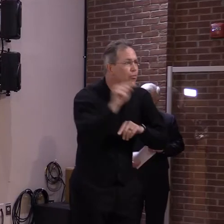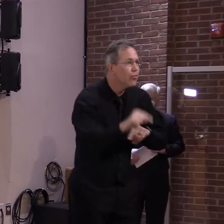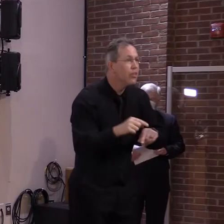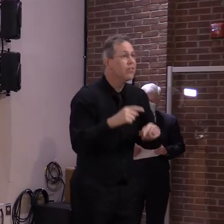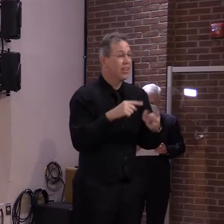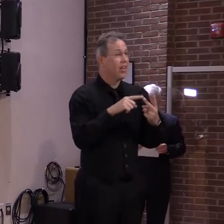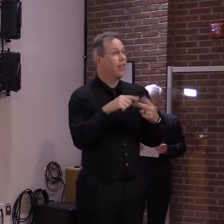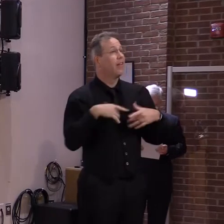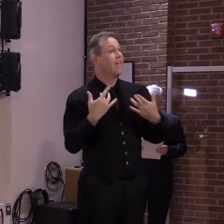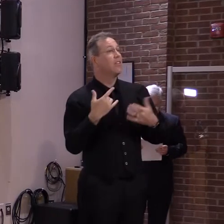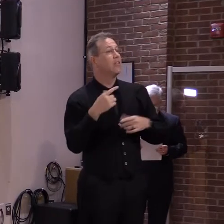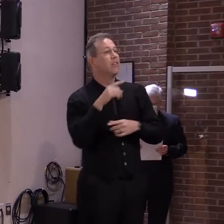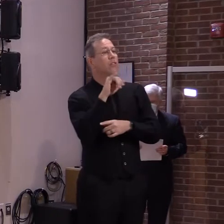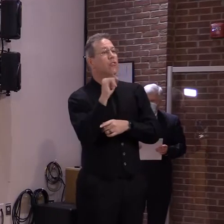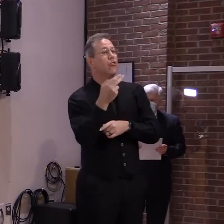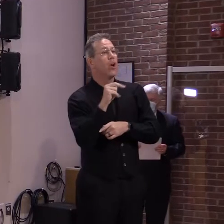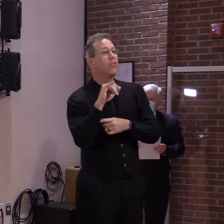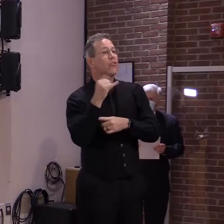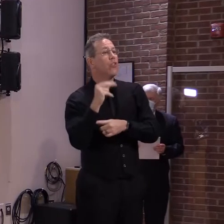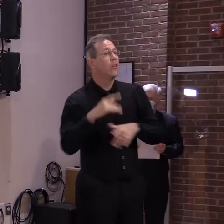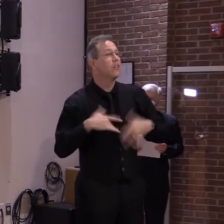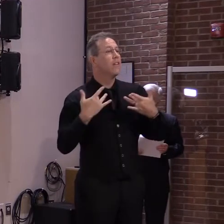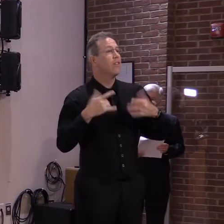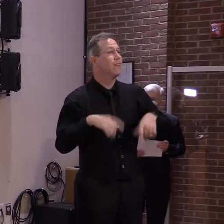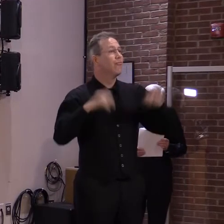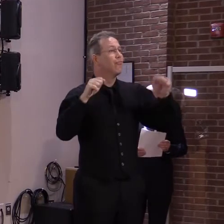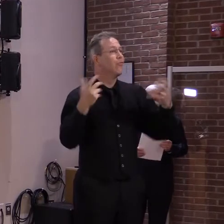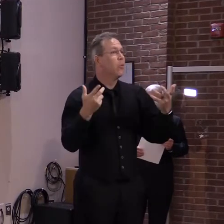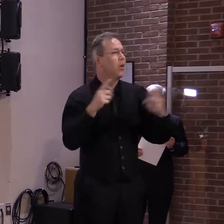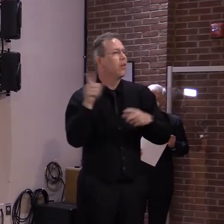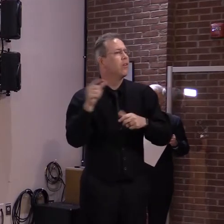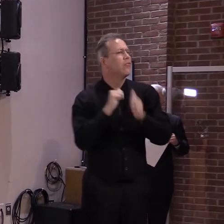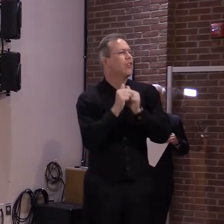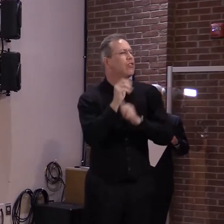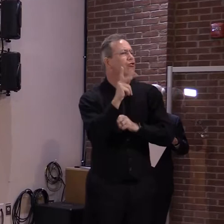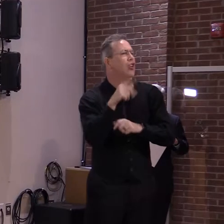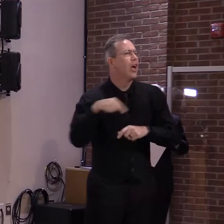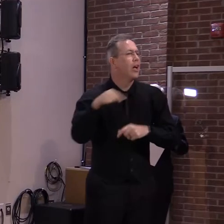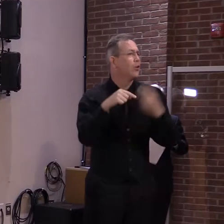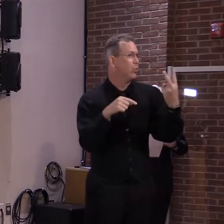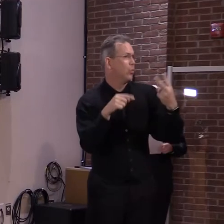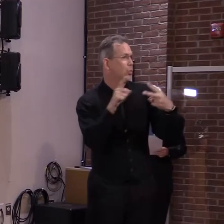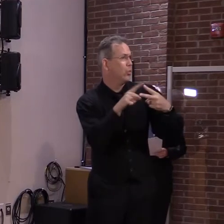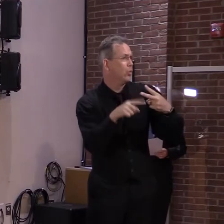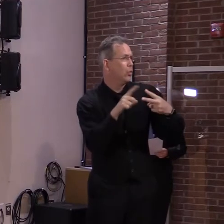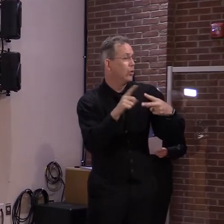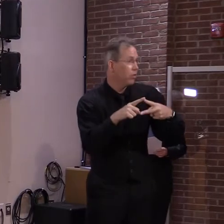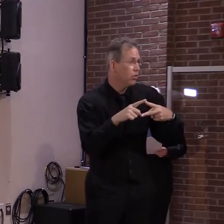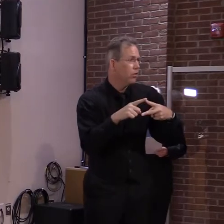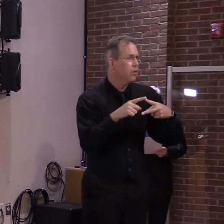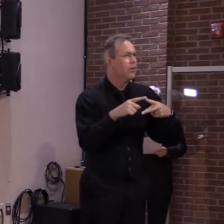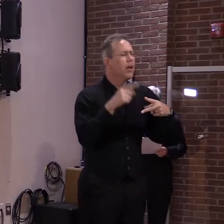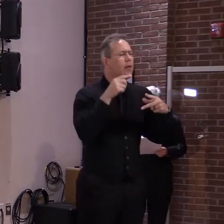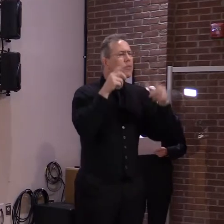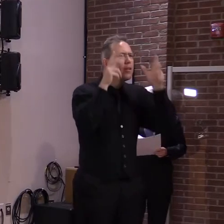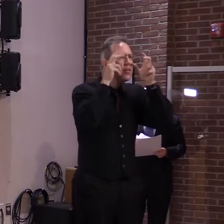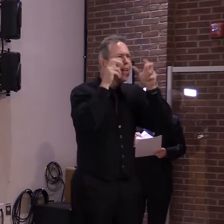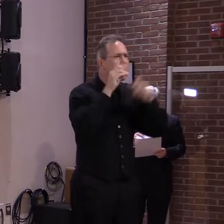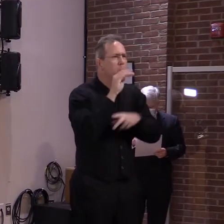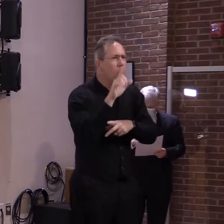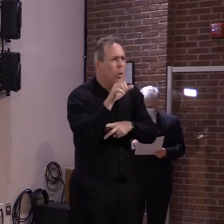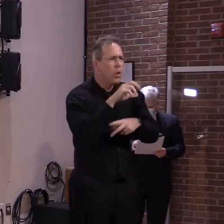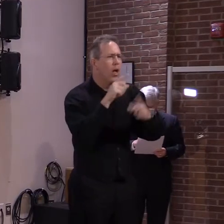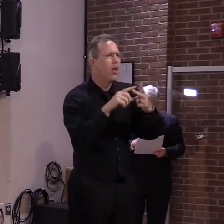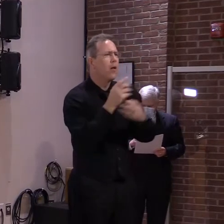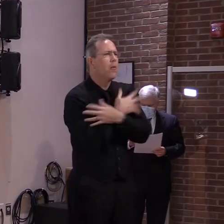at both Bear Ridge Speedway in Bradford and Devil's Bowl Speedway. Bear Ridge will be